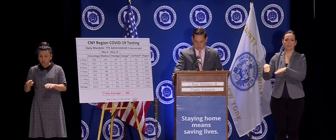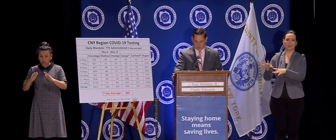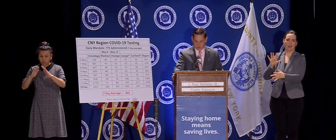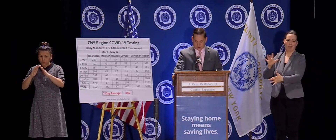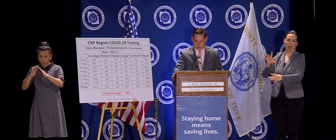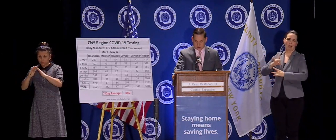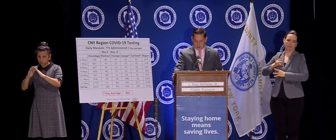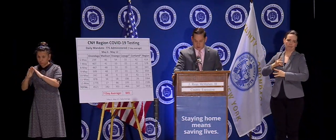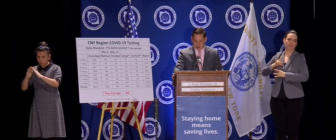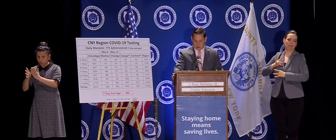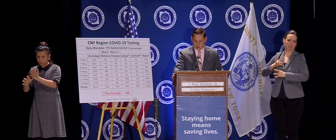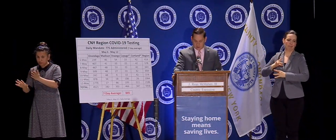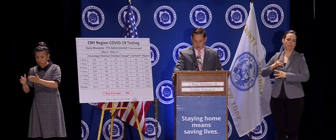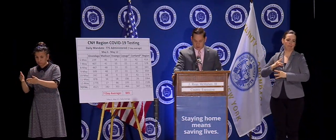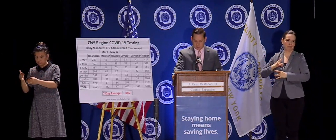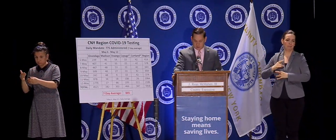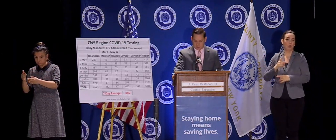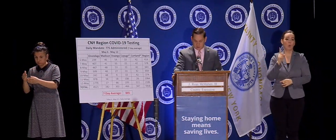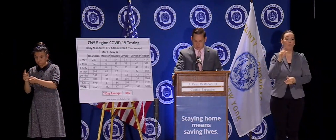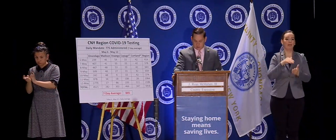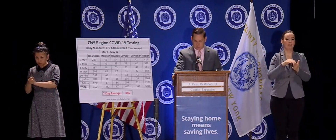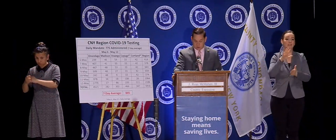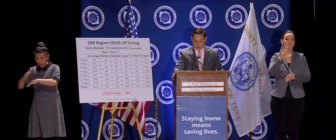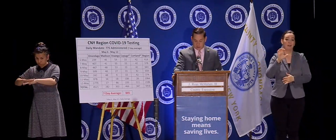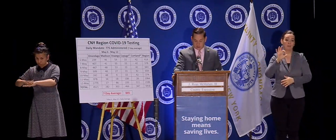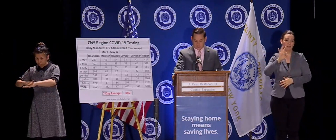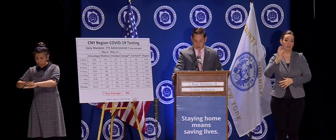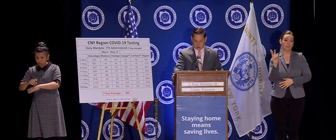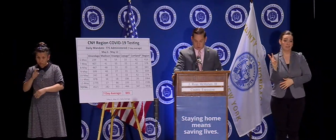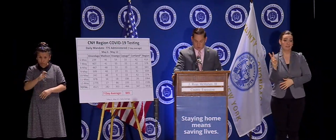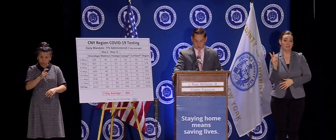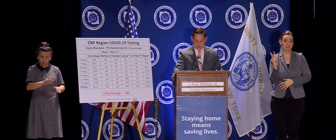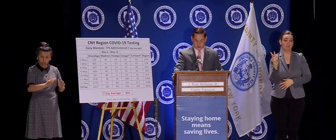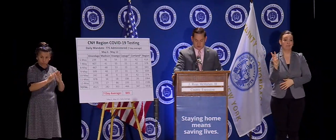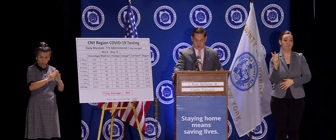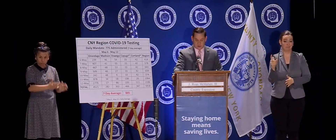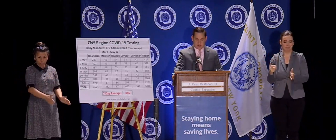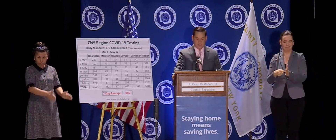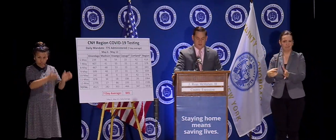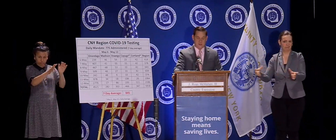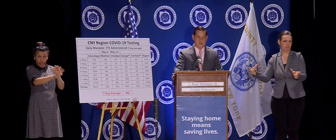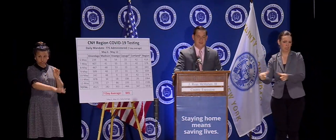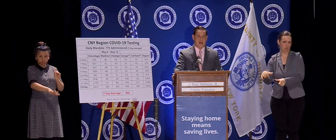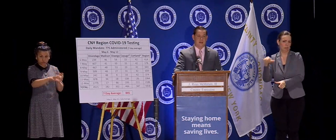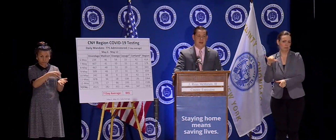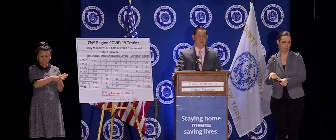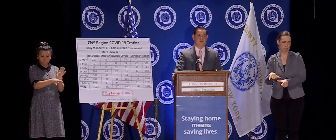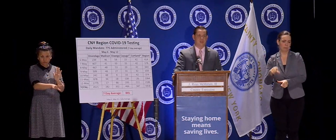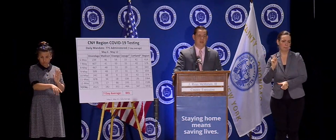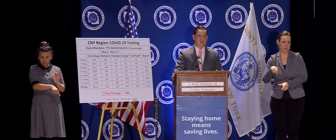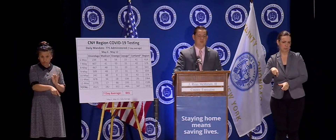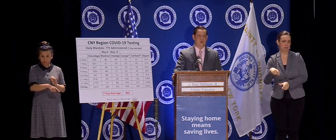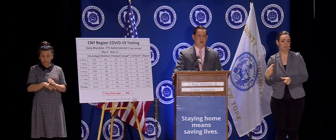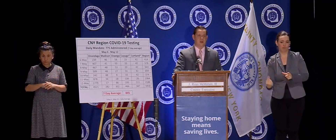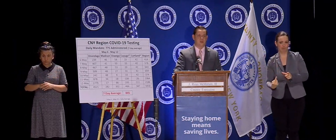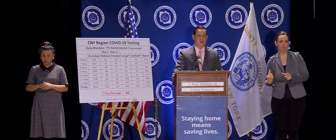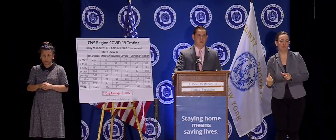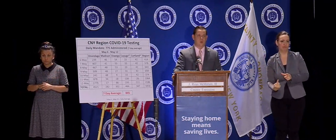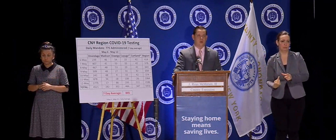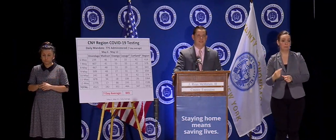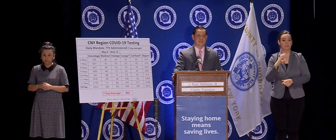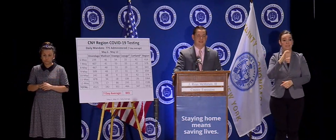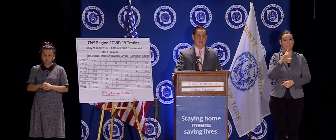1,596 people in our community in isolation or quarantine. CDC guidelines have changed as far